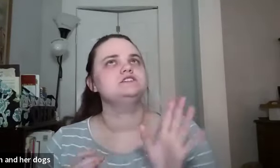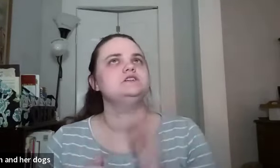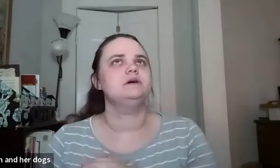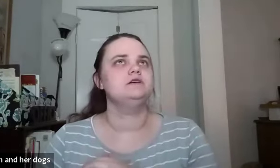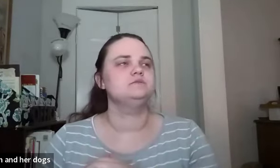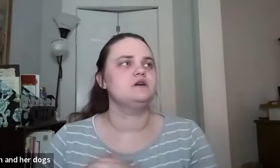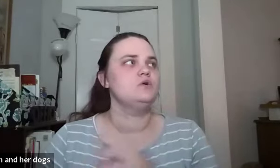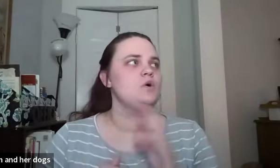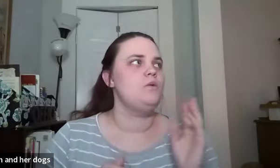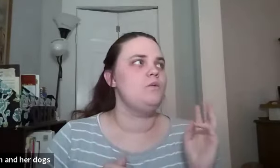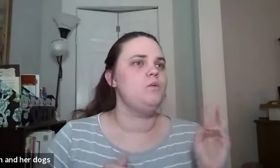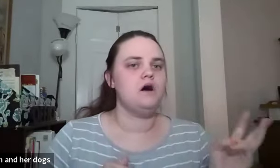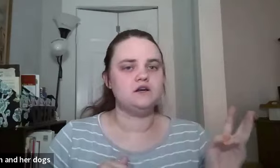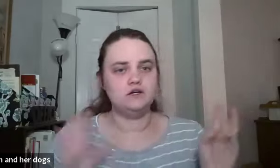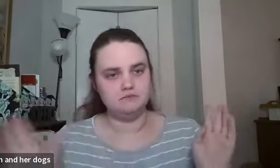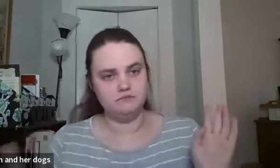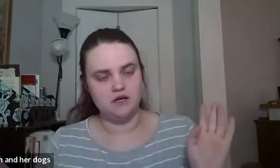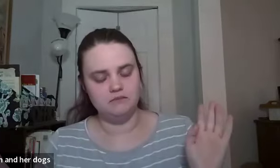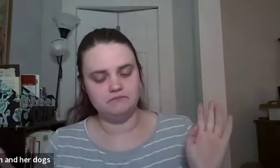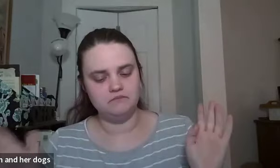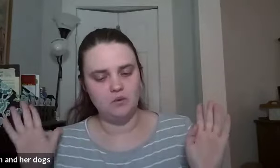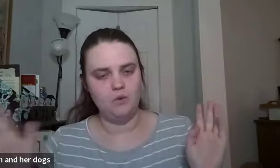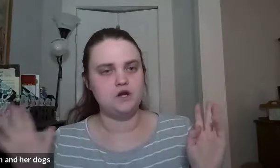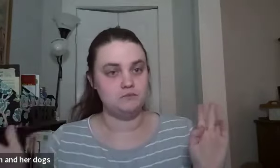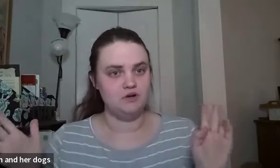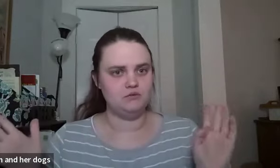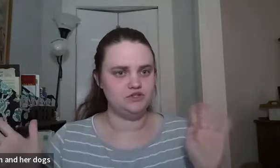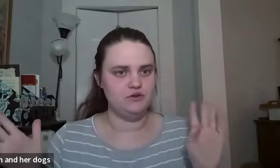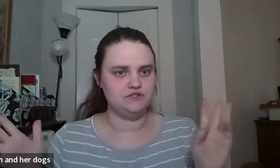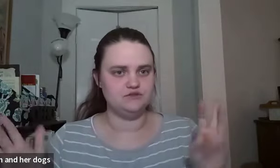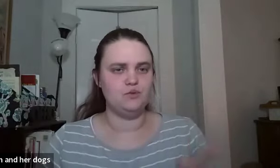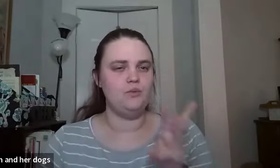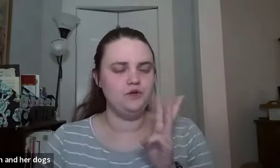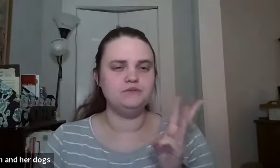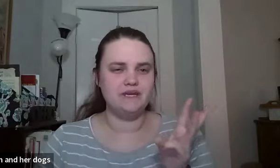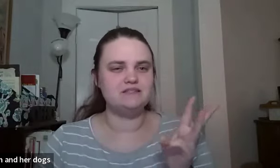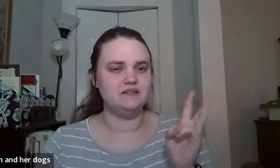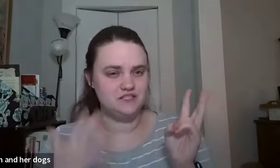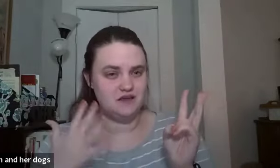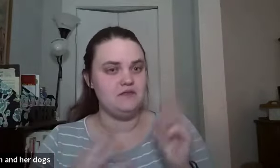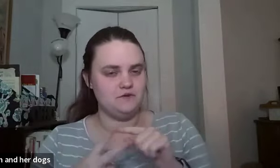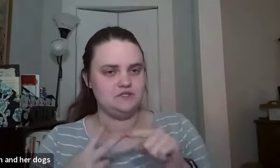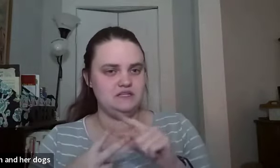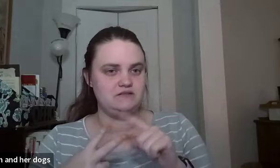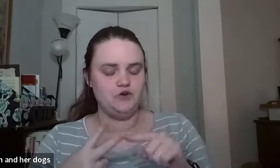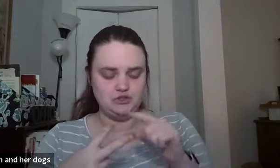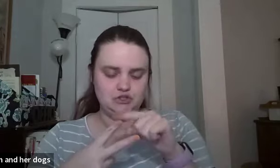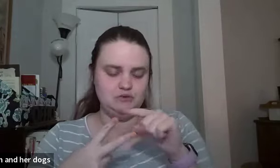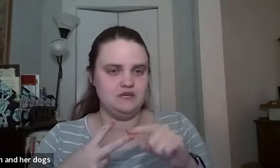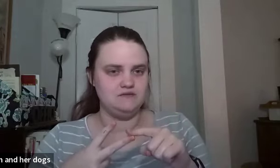actually no, here's better. Water or milk. We'll do those two. So you would basically sign the first two things